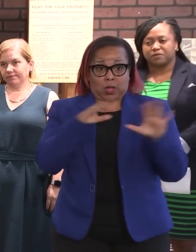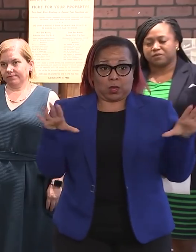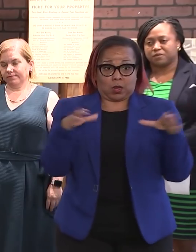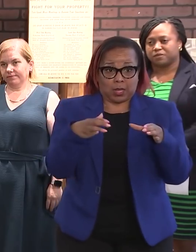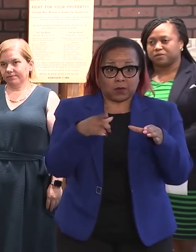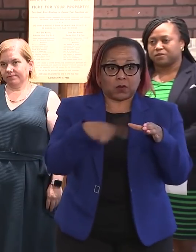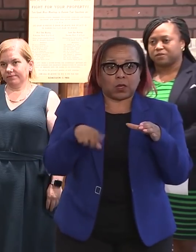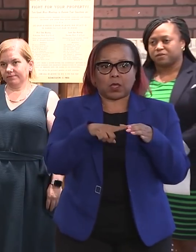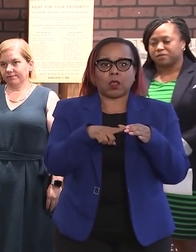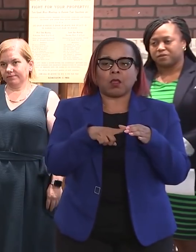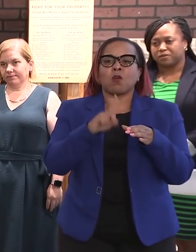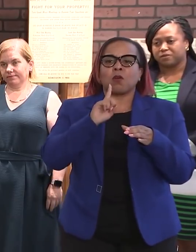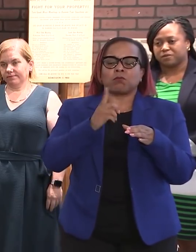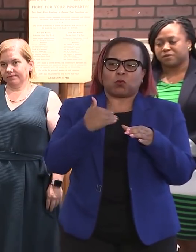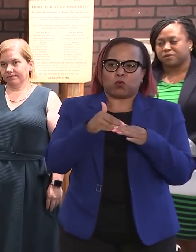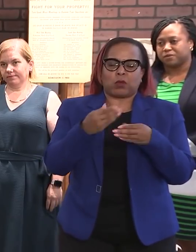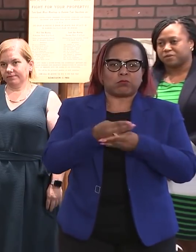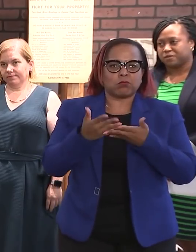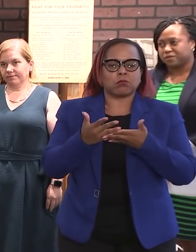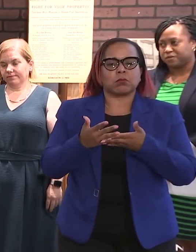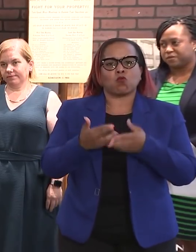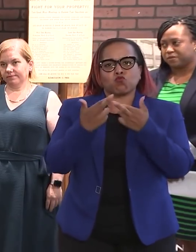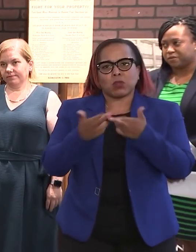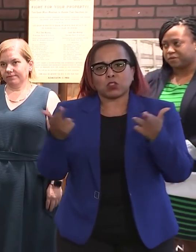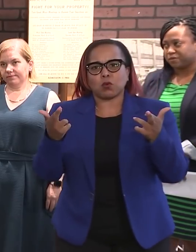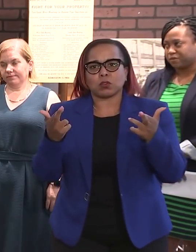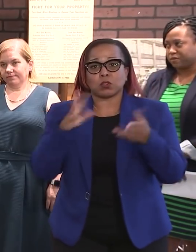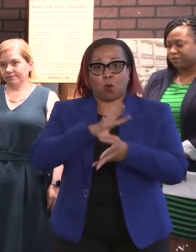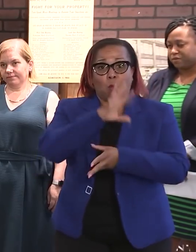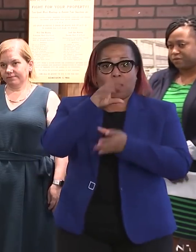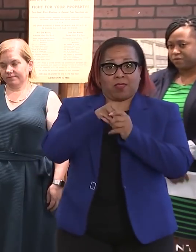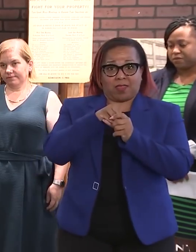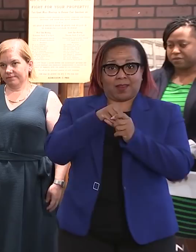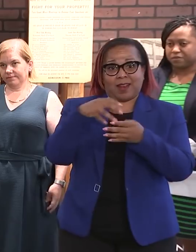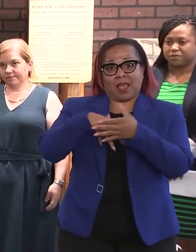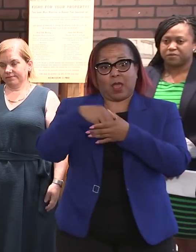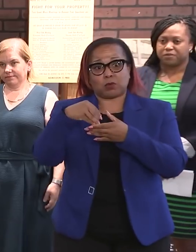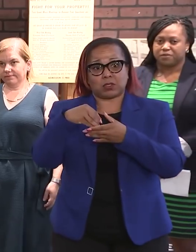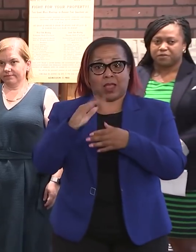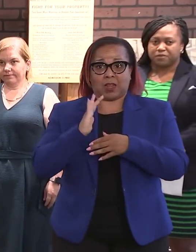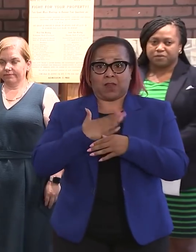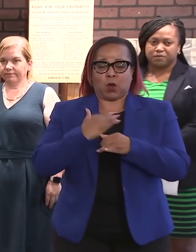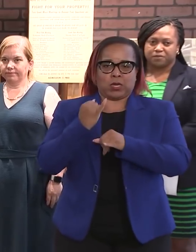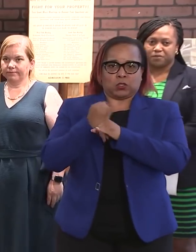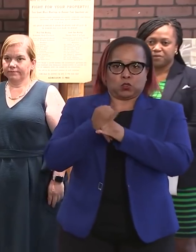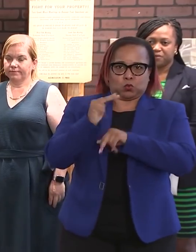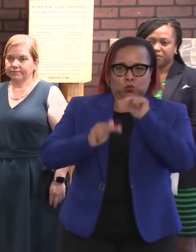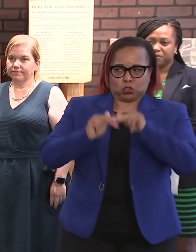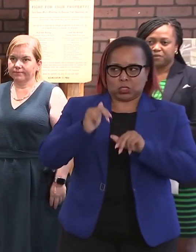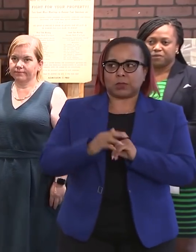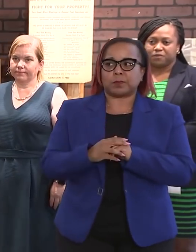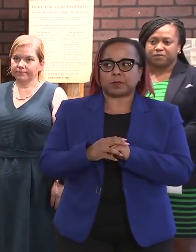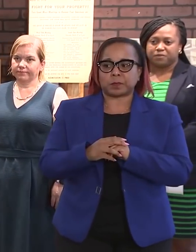collectively redistribute wealth and resources within and outside the walls of our